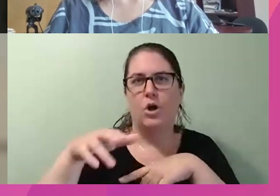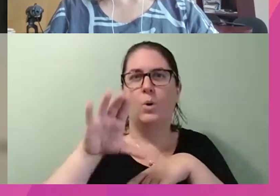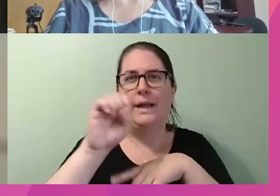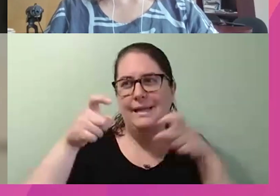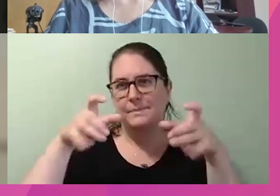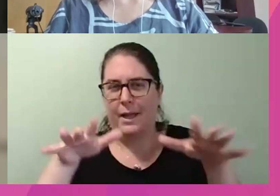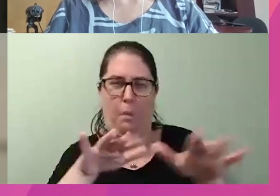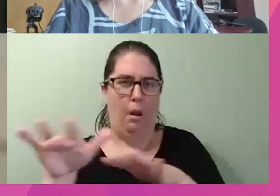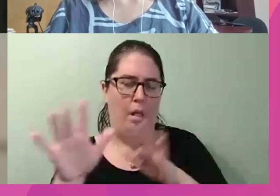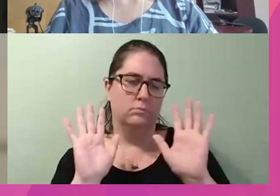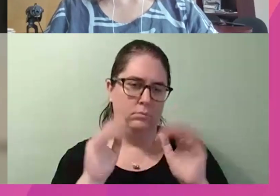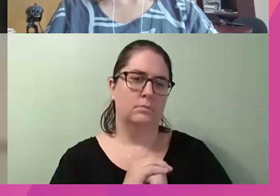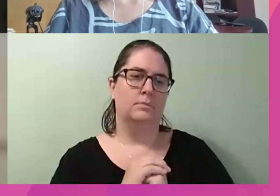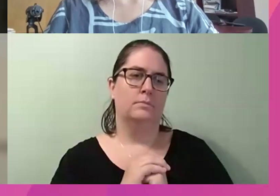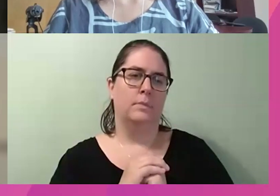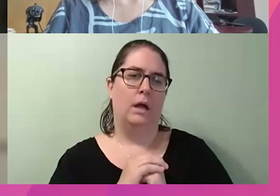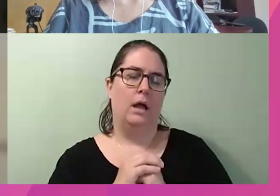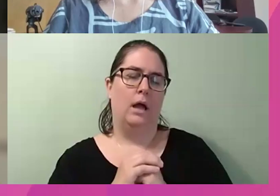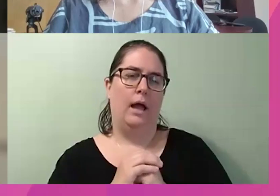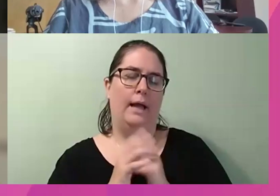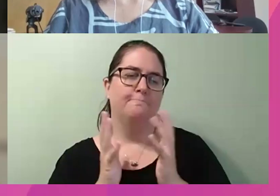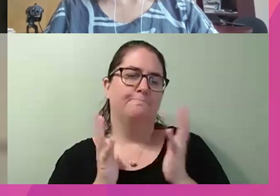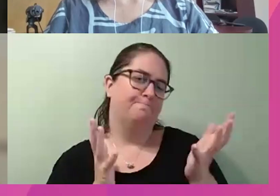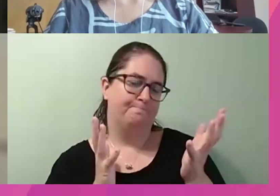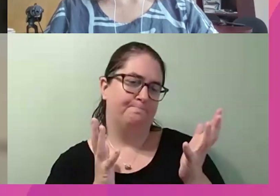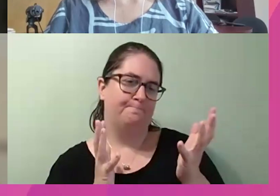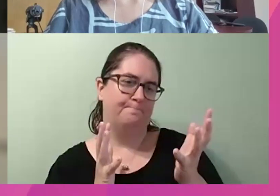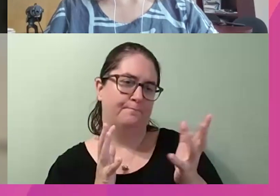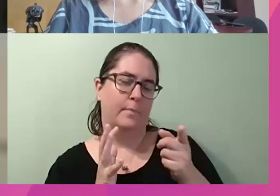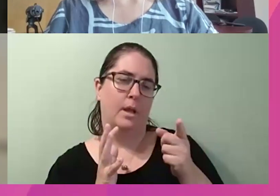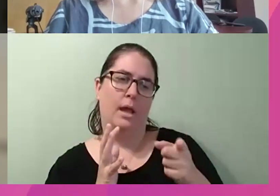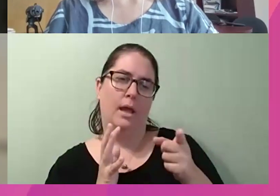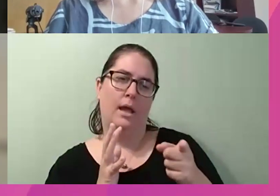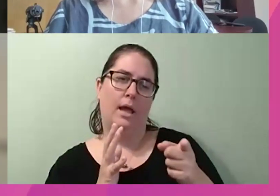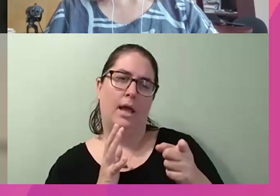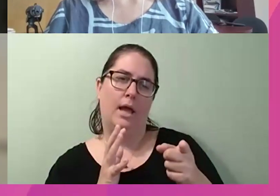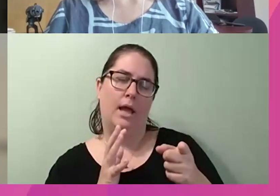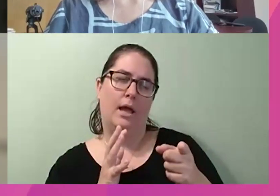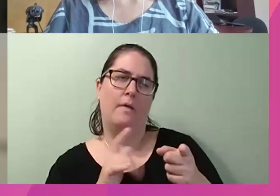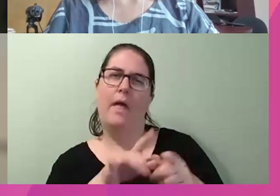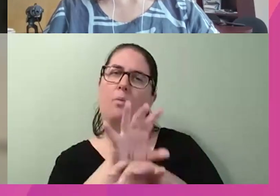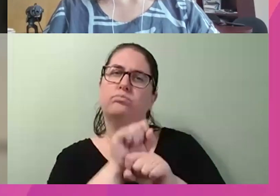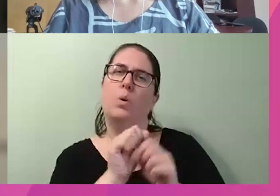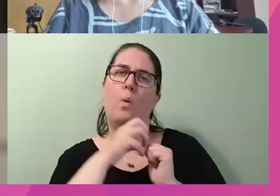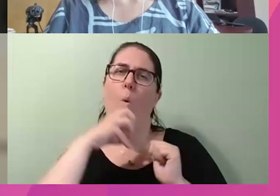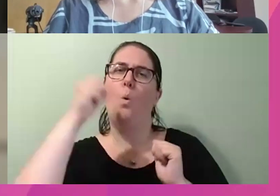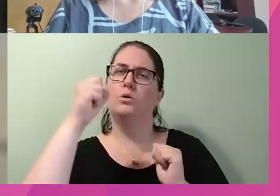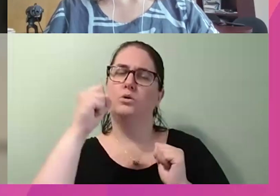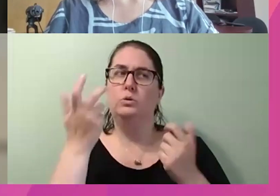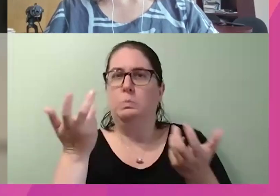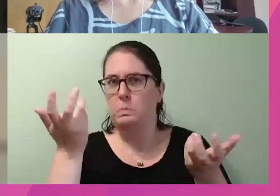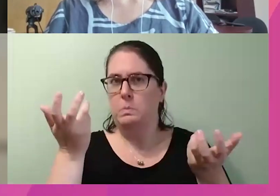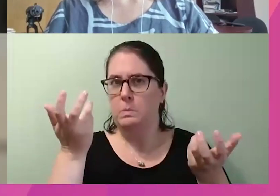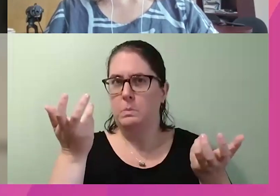management. So again, they're very used to working with older adults, certainly.